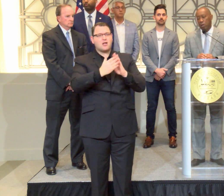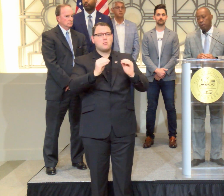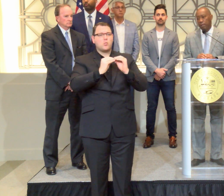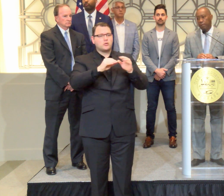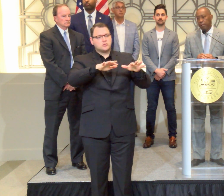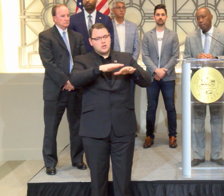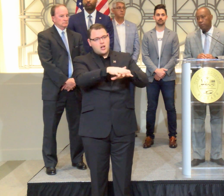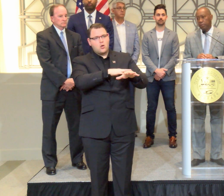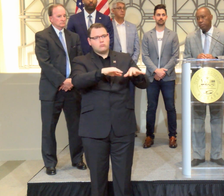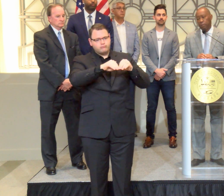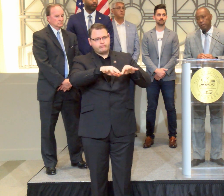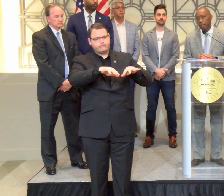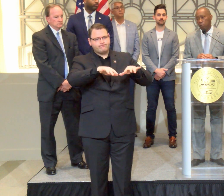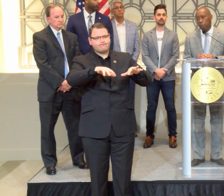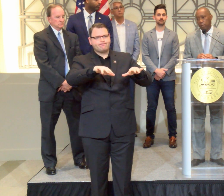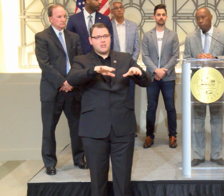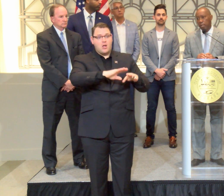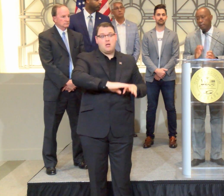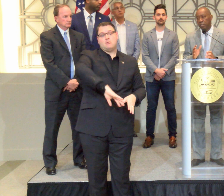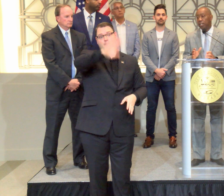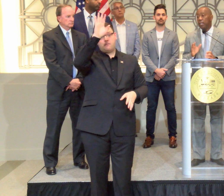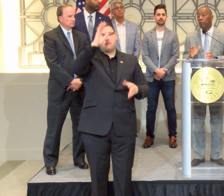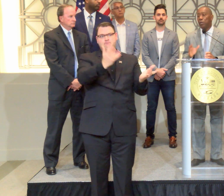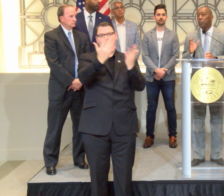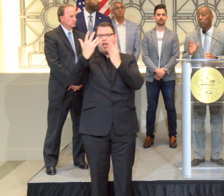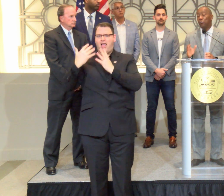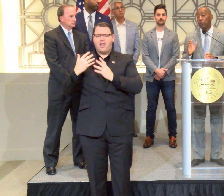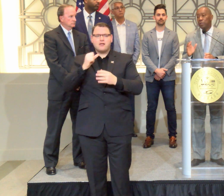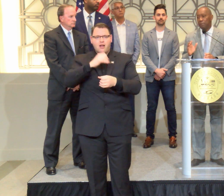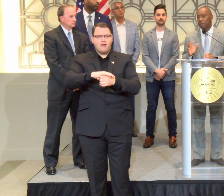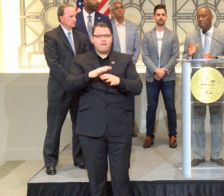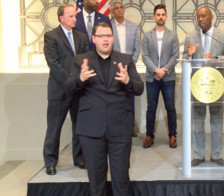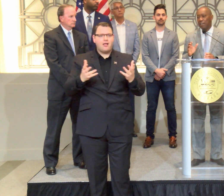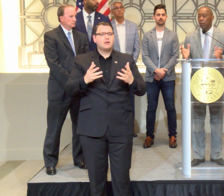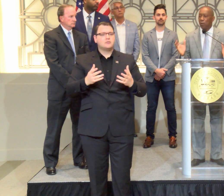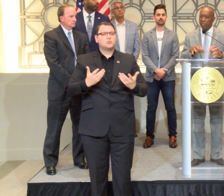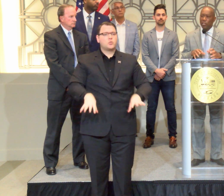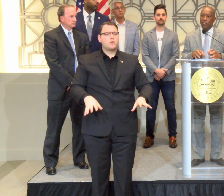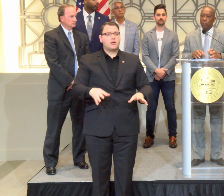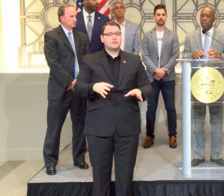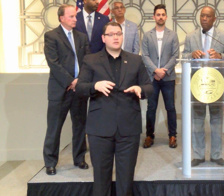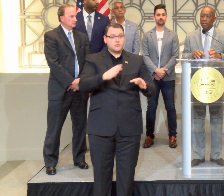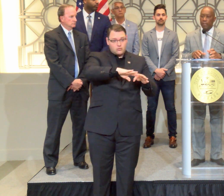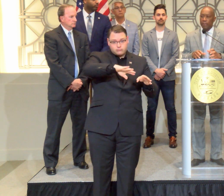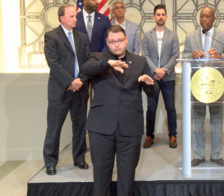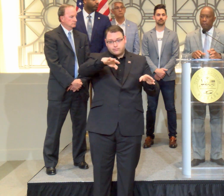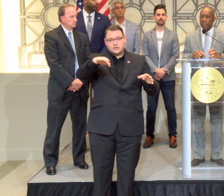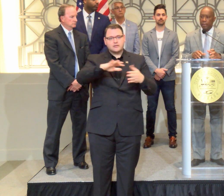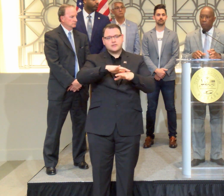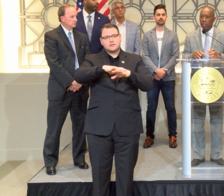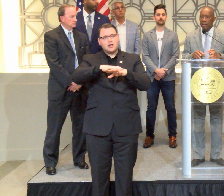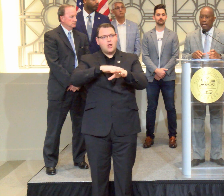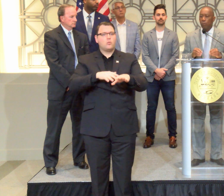that our healthcare delivery system is not overwhelmed. Let me tell you, if we don't do it, and all of these cases are coming in at the